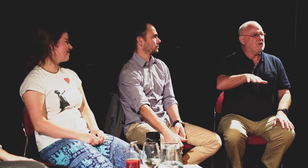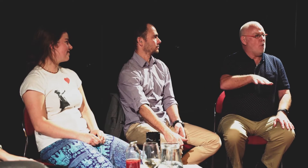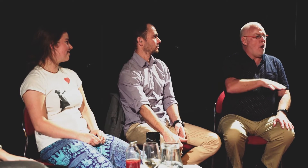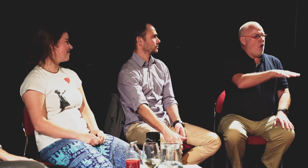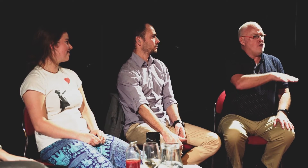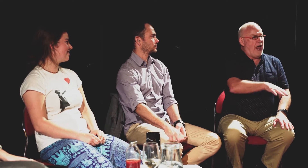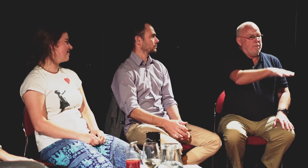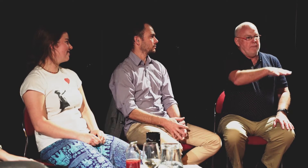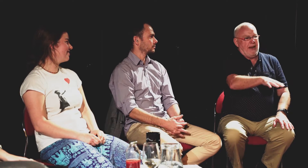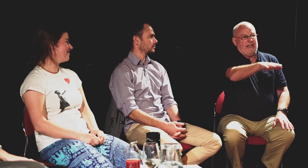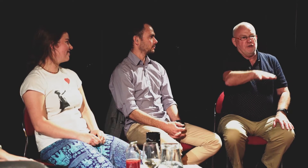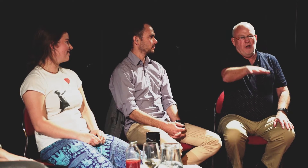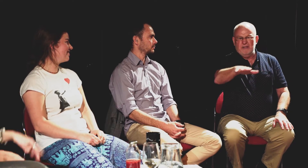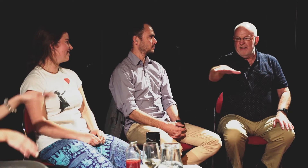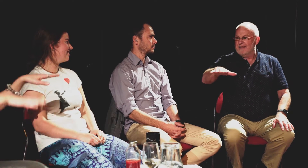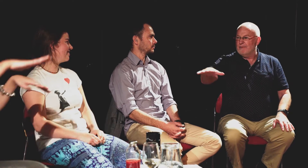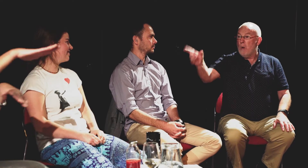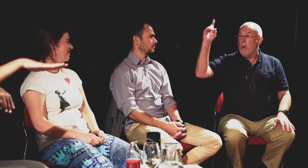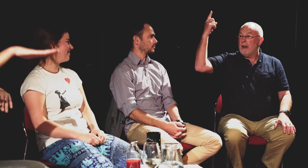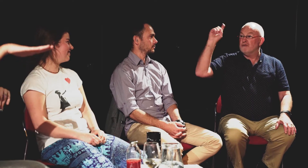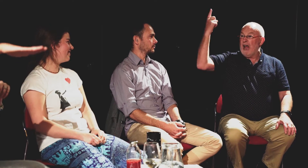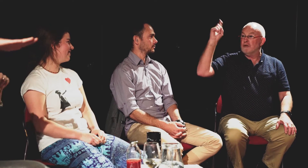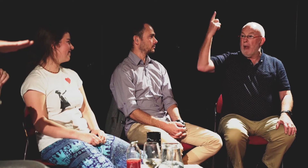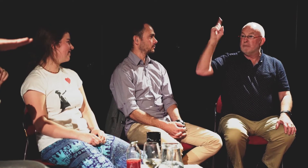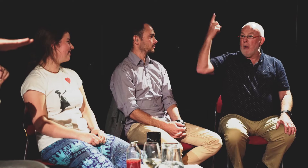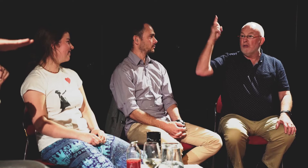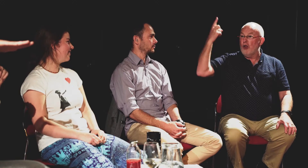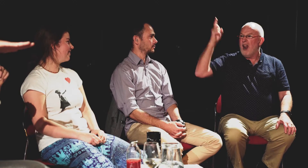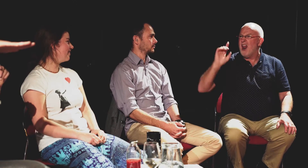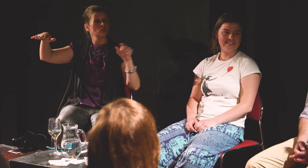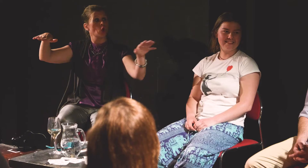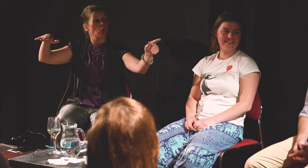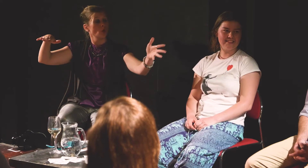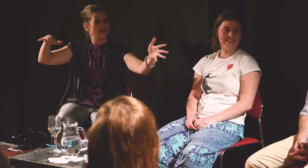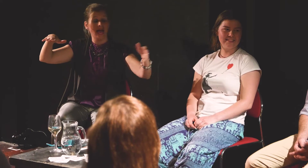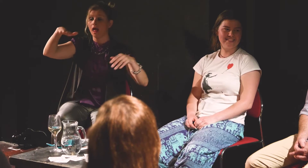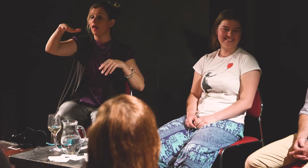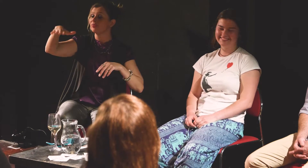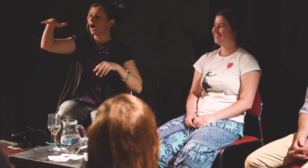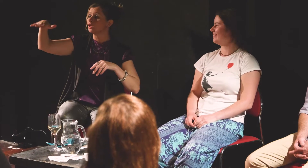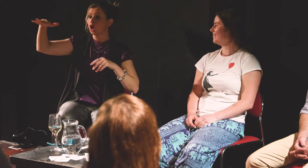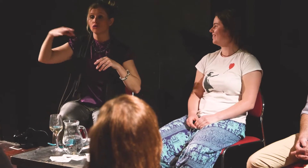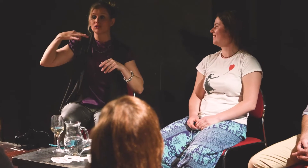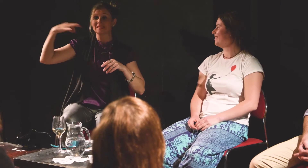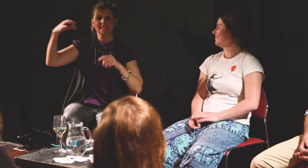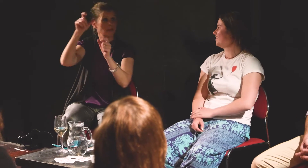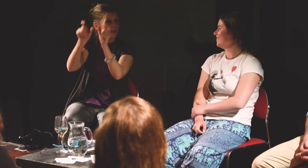people. Rachel, Victoria, Laura, Megan, everyone. Auckland, Wellington, Christchurch. Okay, so you mean this particular sign